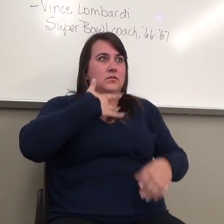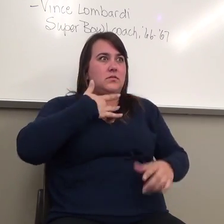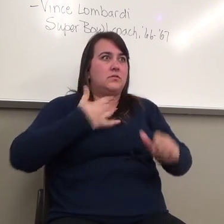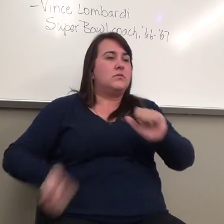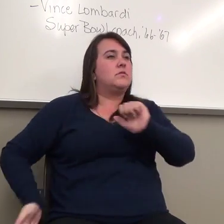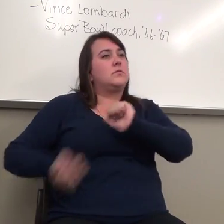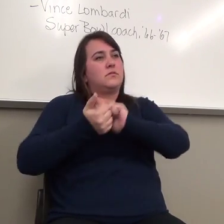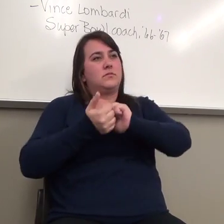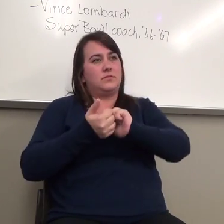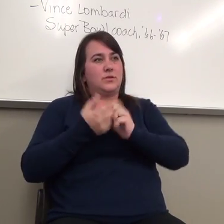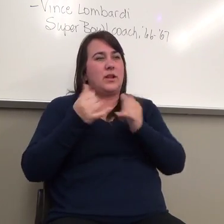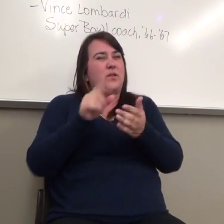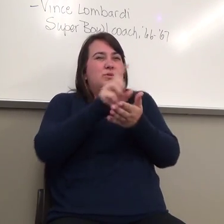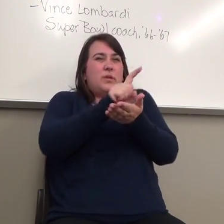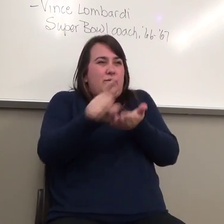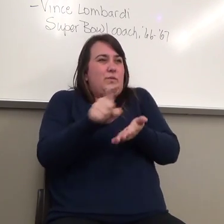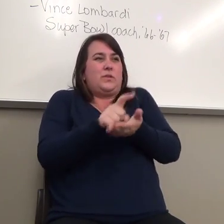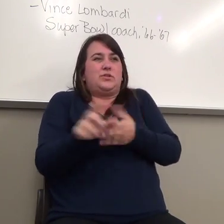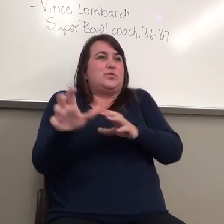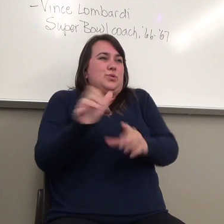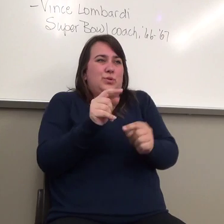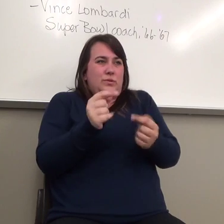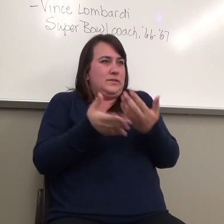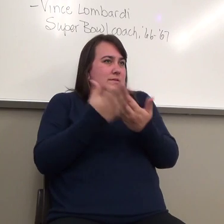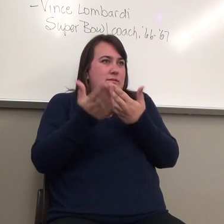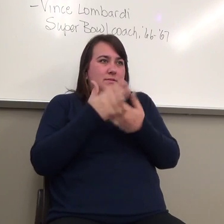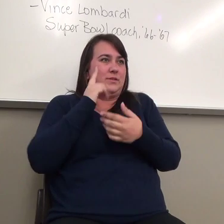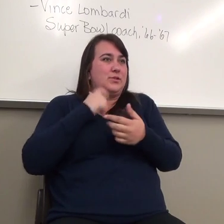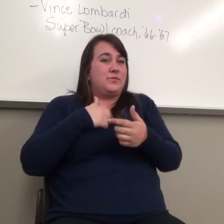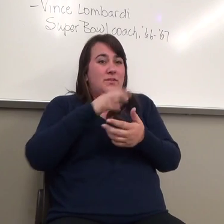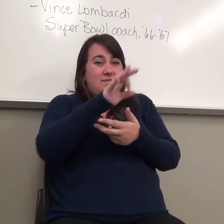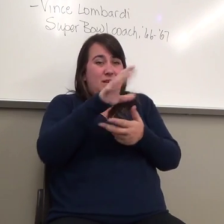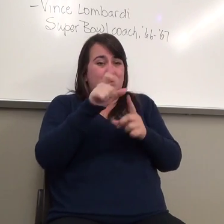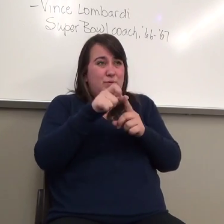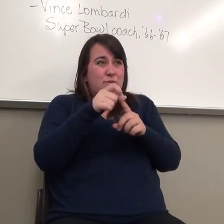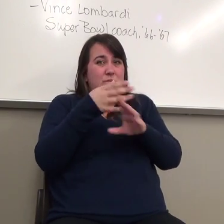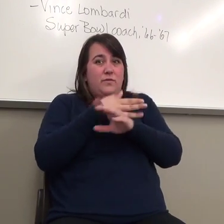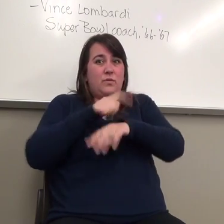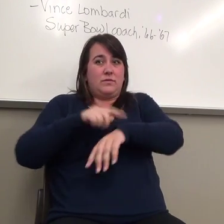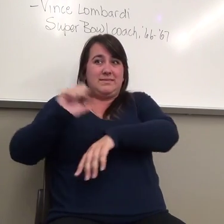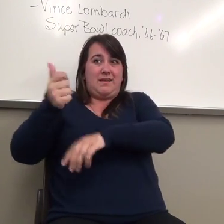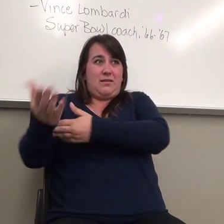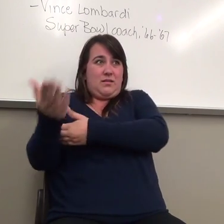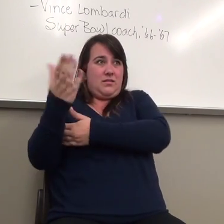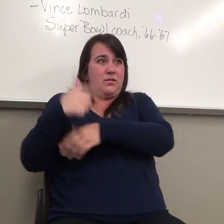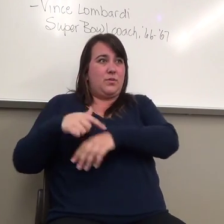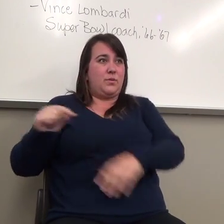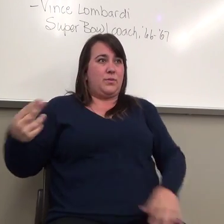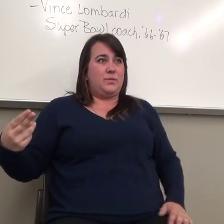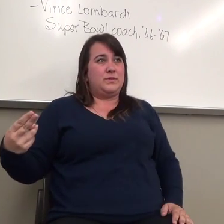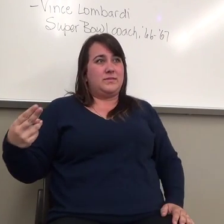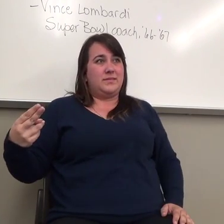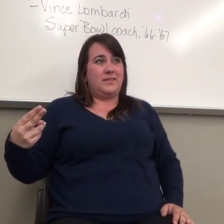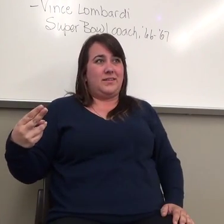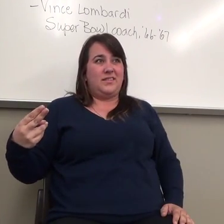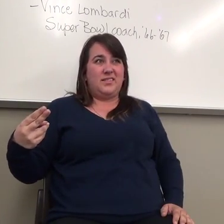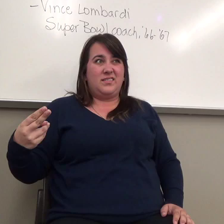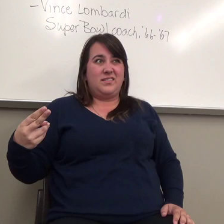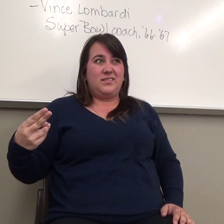write 900 words by 10 o'clock on Thursday, okay? This doesn't, this, again, this is the first